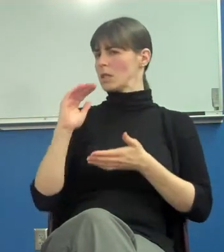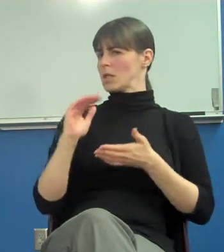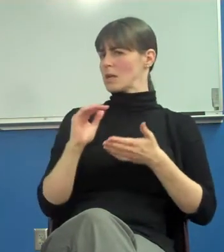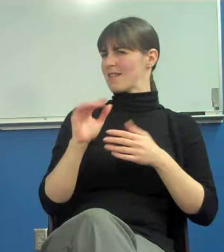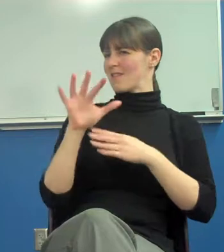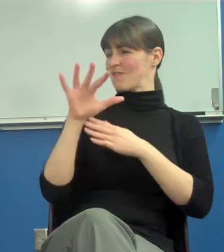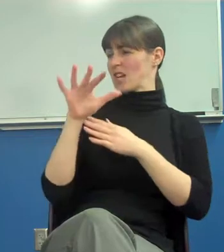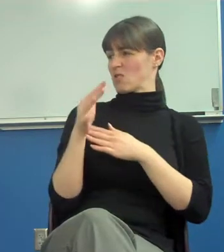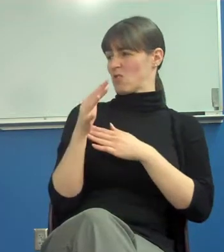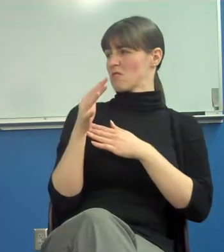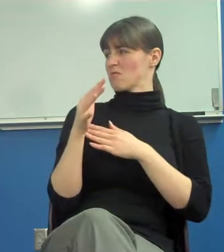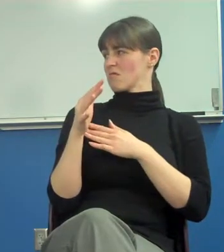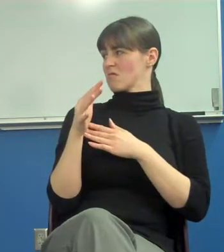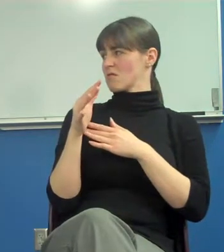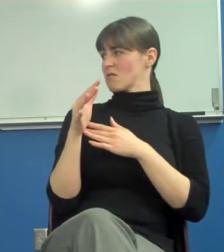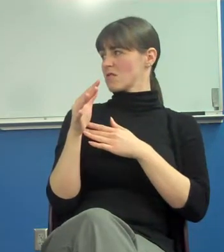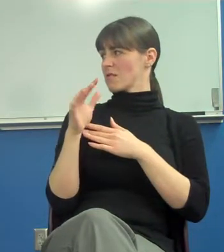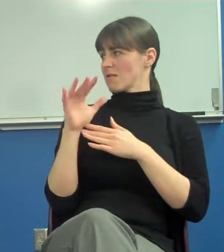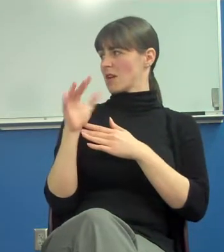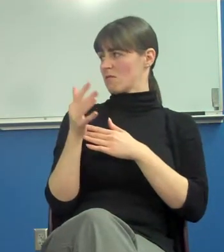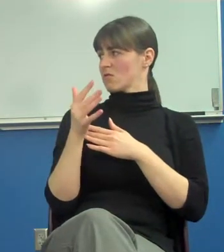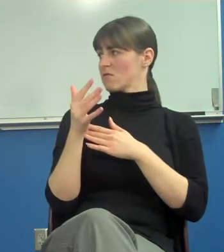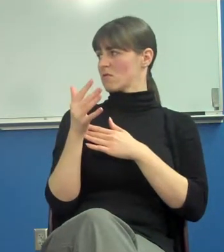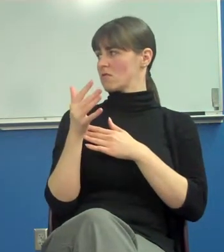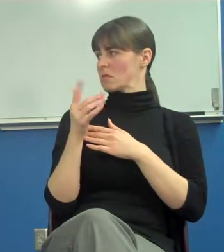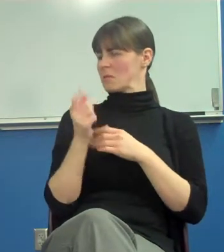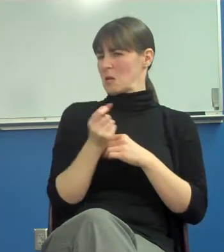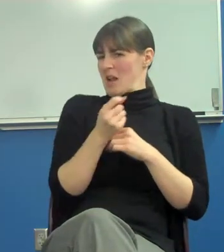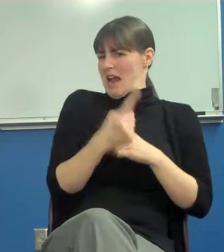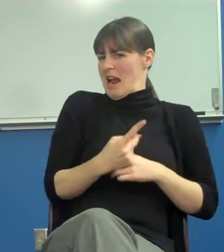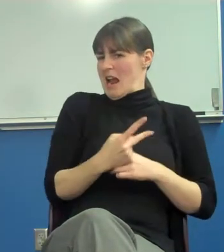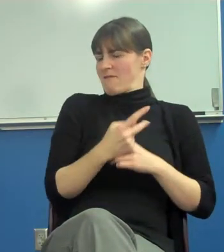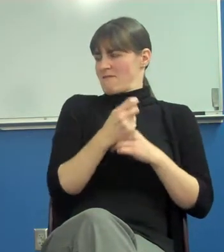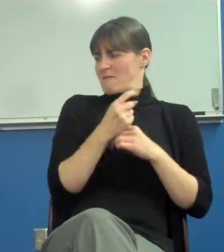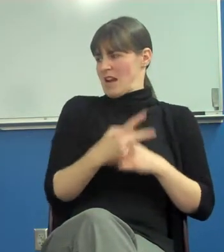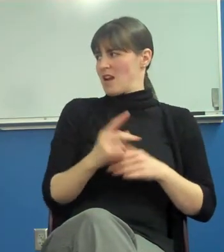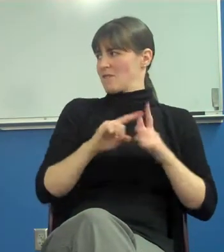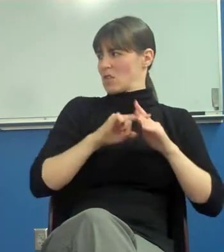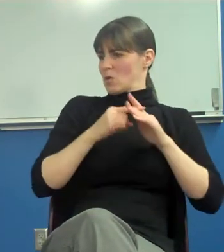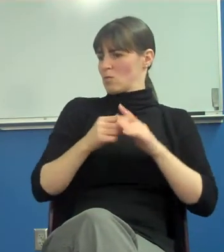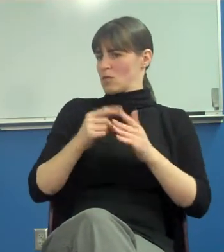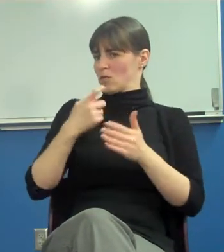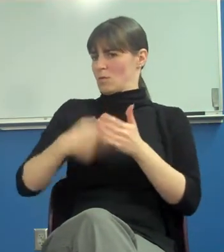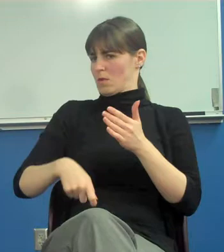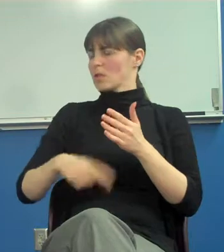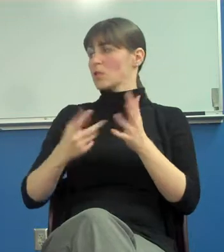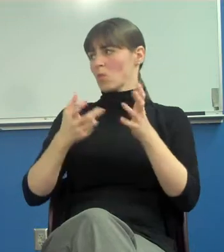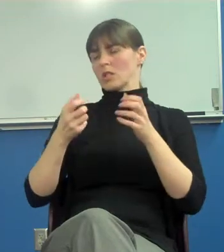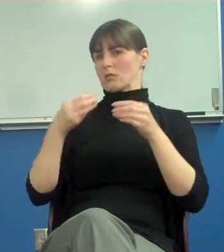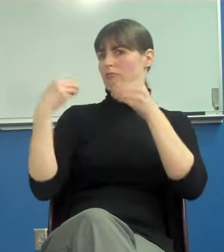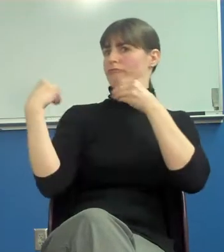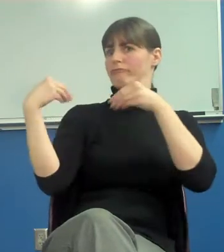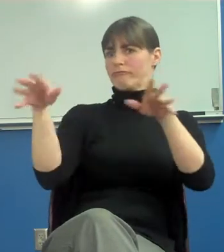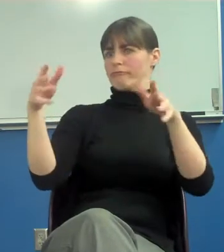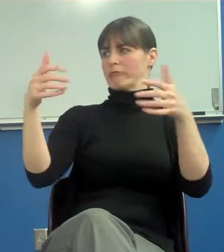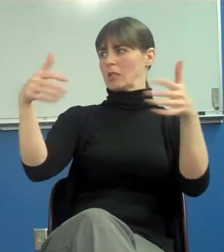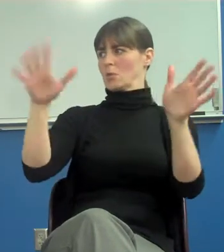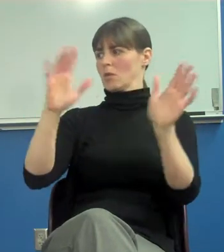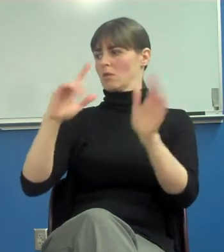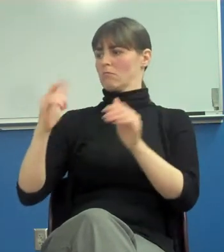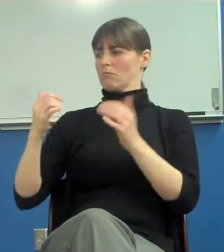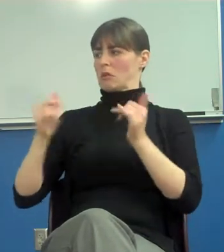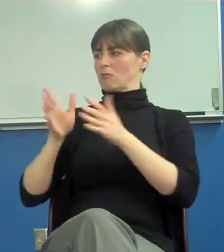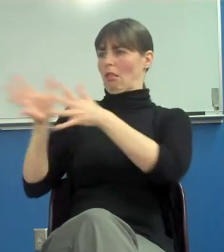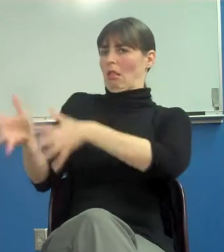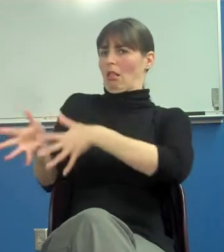about $5, about like around half off, because she just wants to get rid of them at this point, because now they're just sitting in her